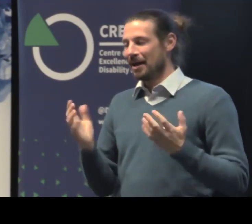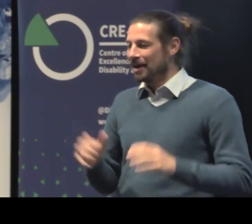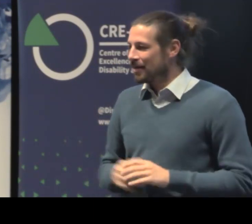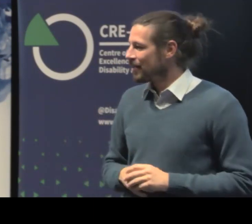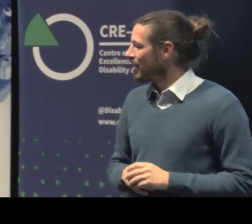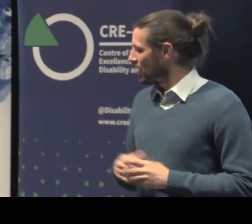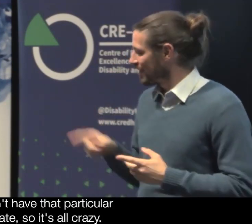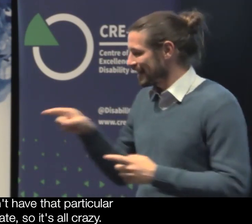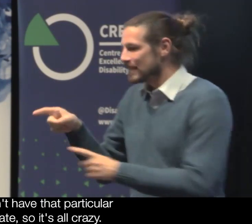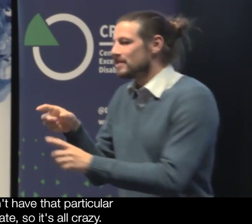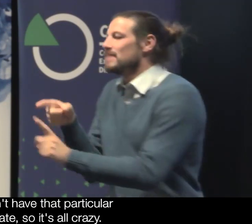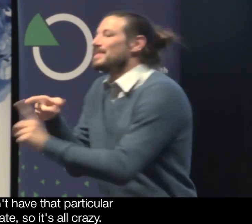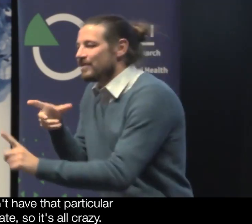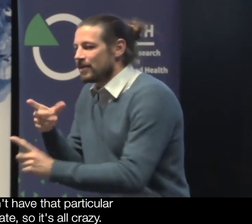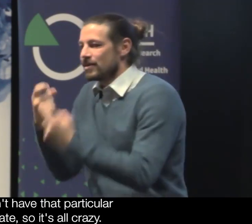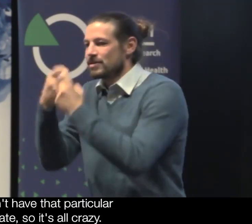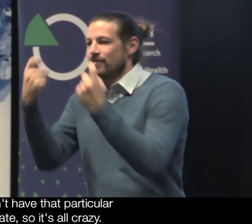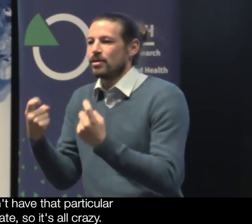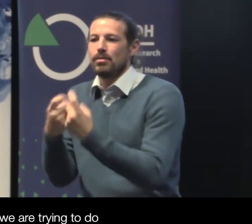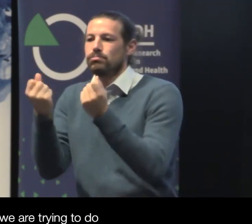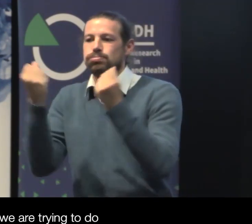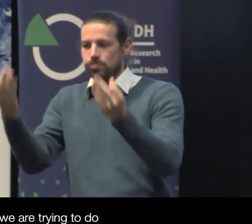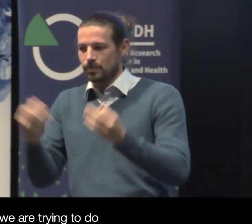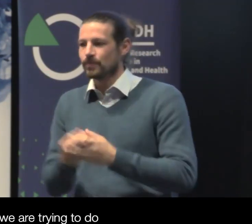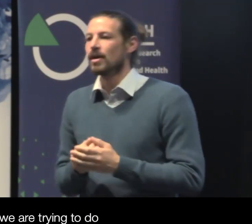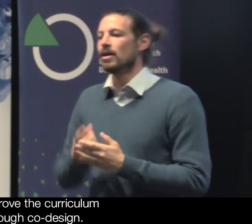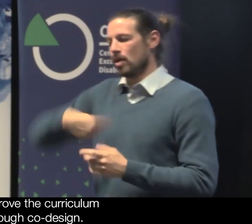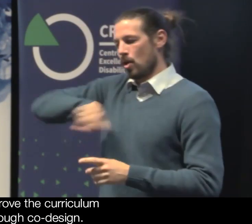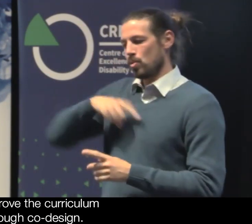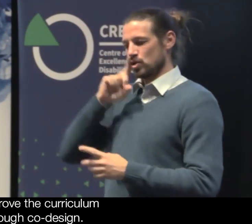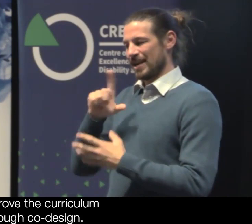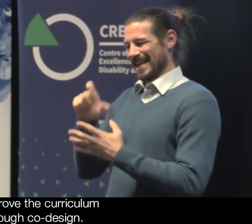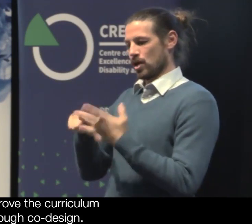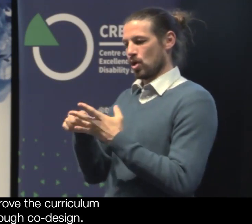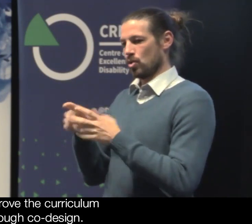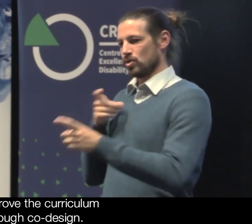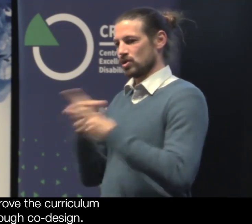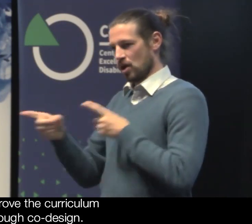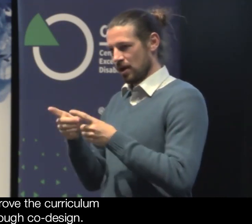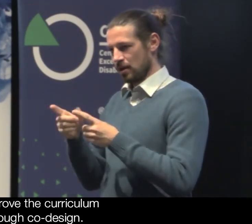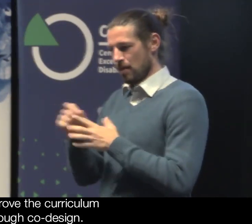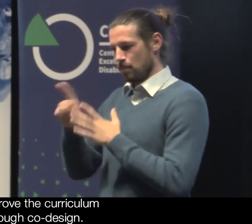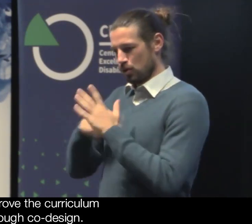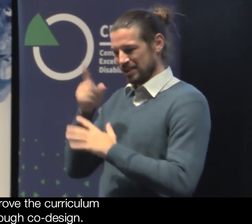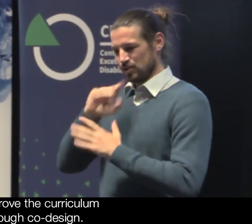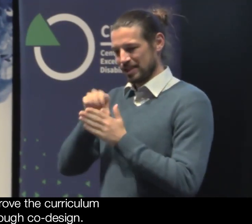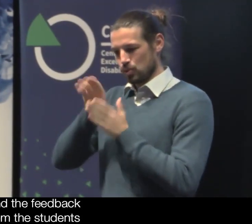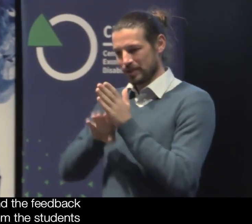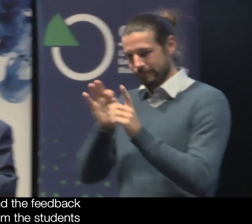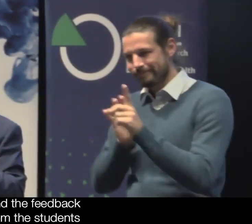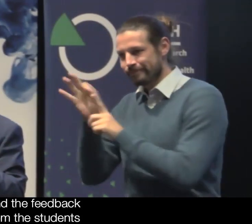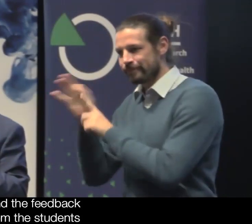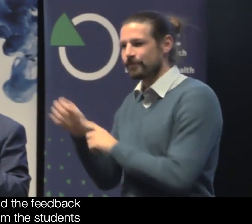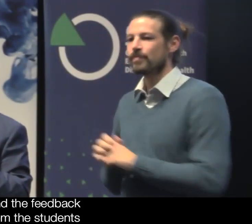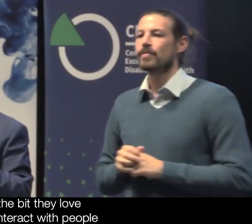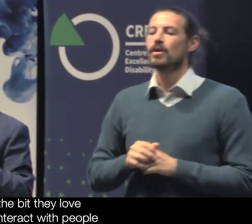But I don't have that particular certificate, so it's all crazy. And what we're trying to do is, through a co-design process, improve the curriculum. And the feedback from the students is that